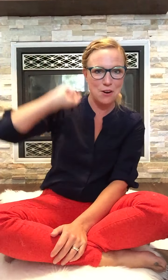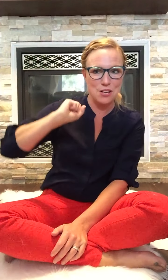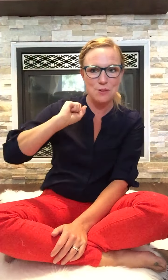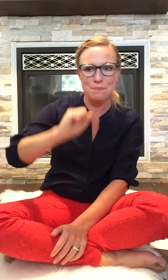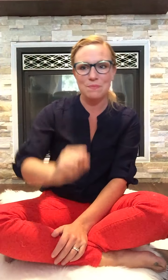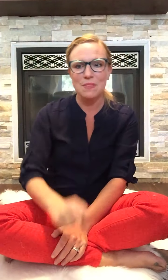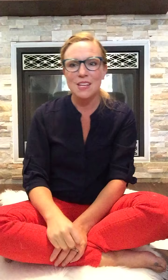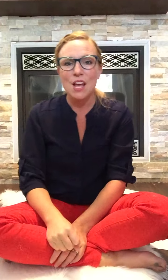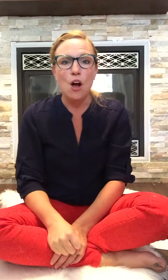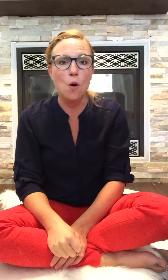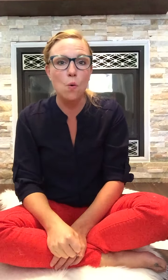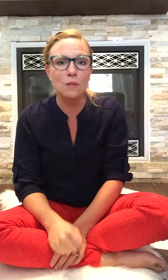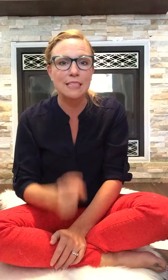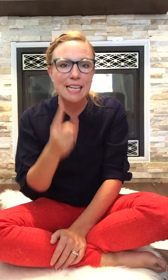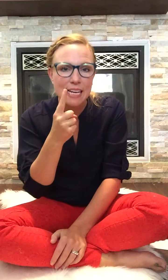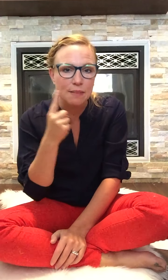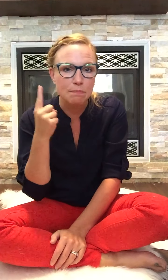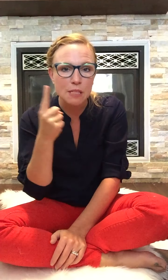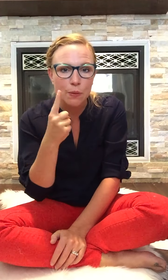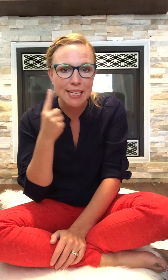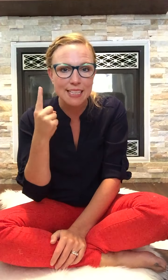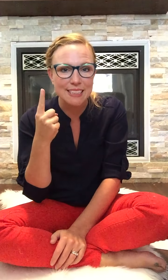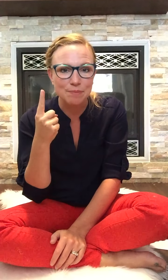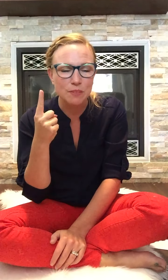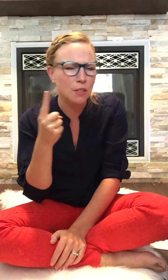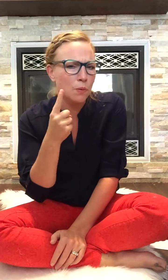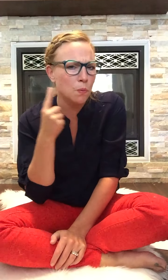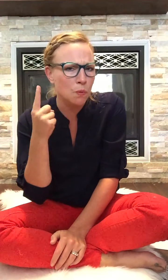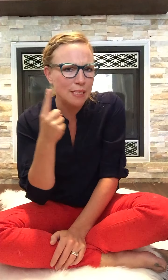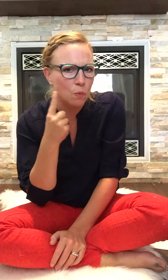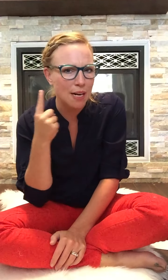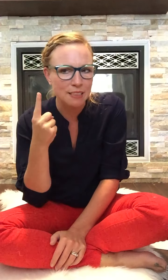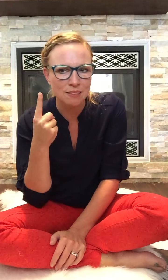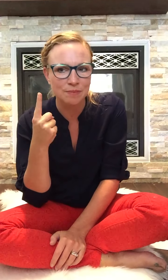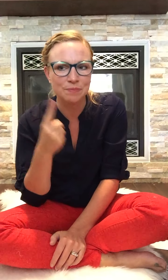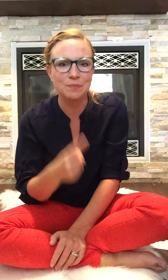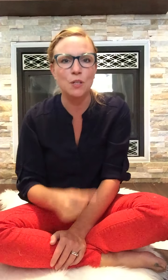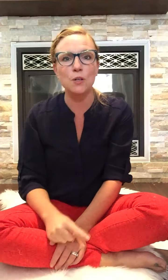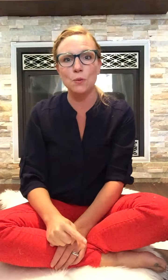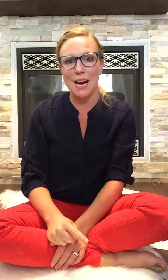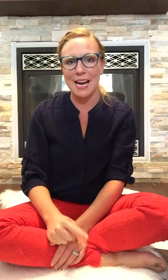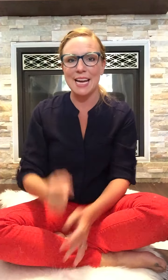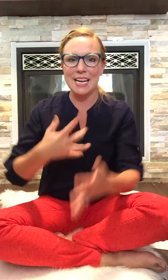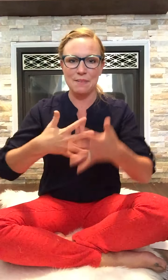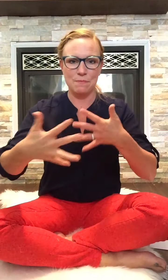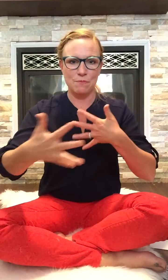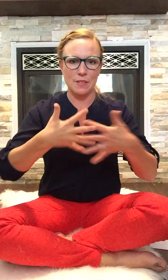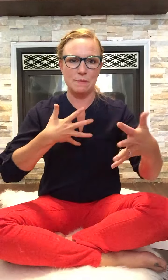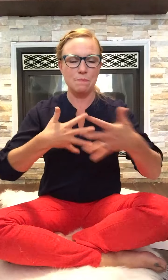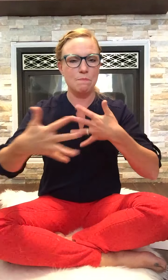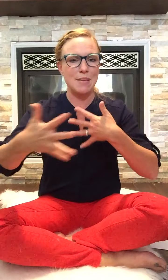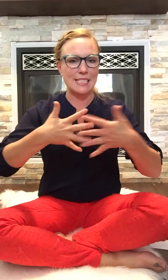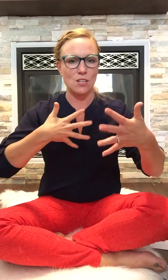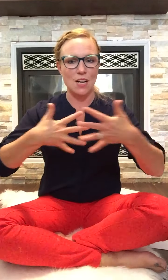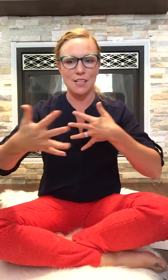on you. Only, the only one. Gray, we mix our